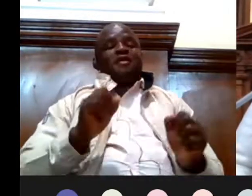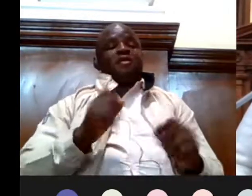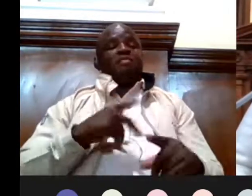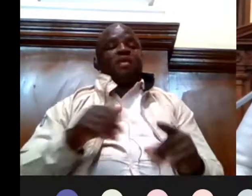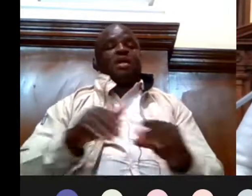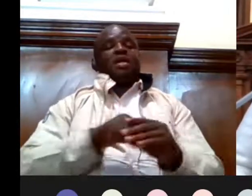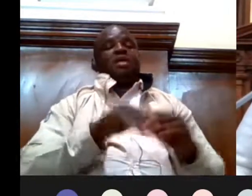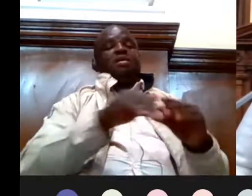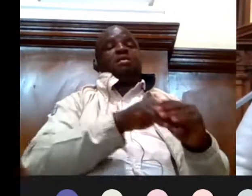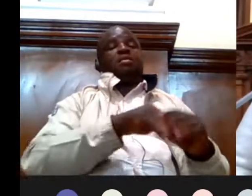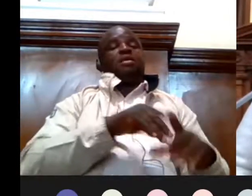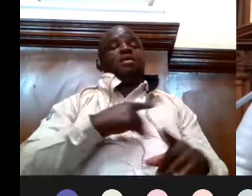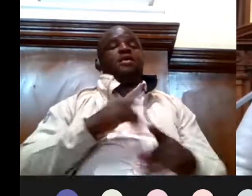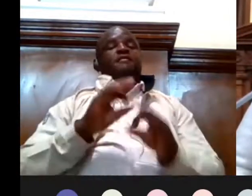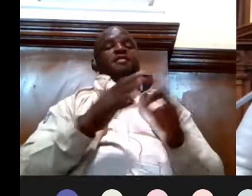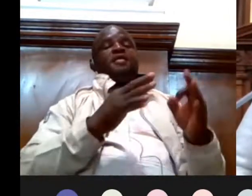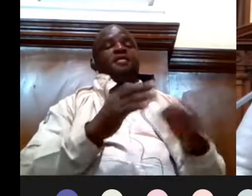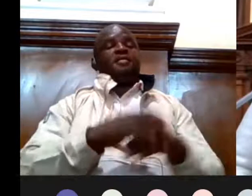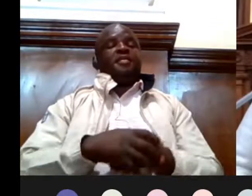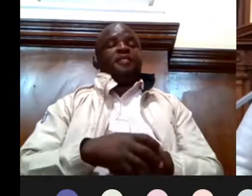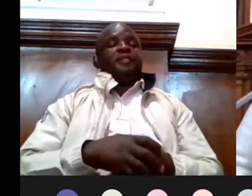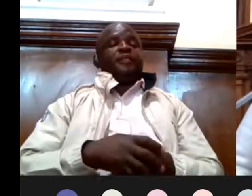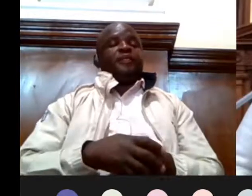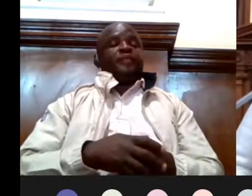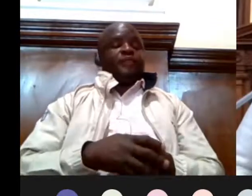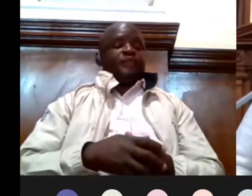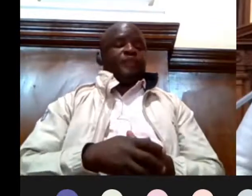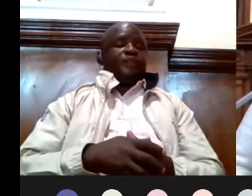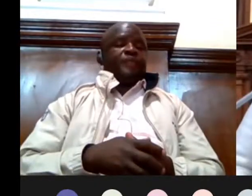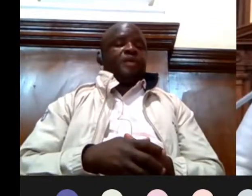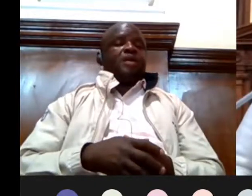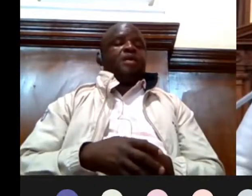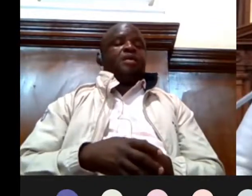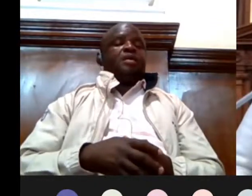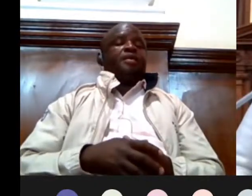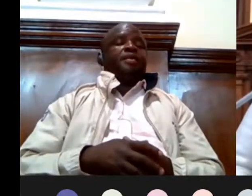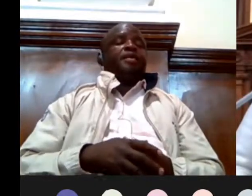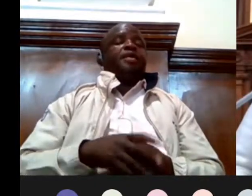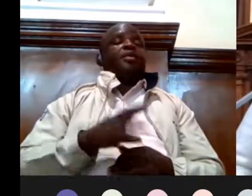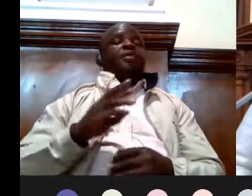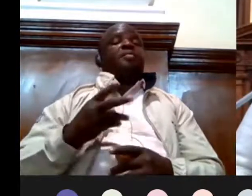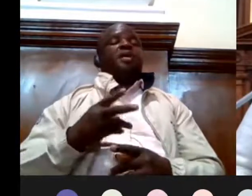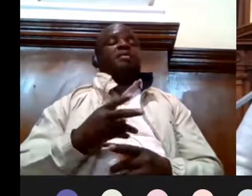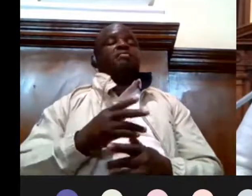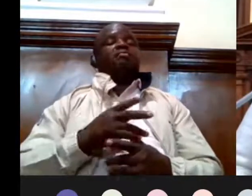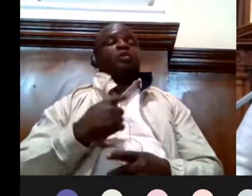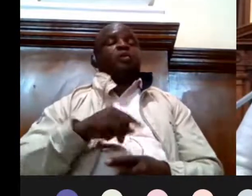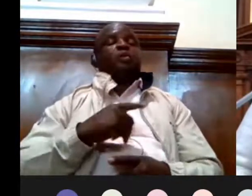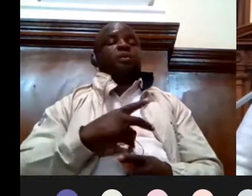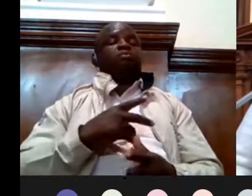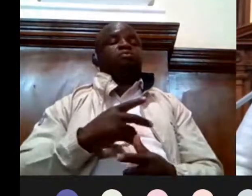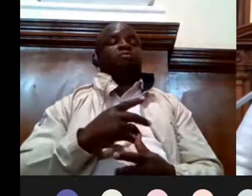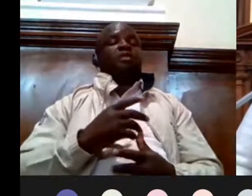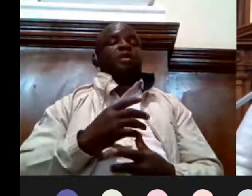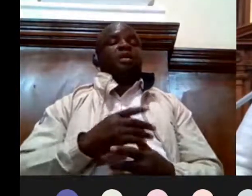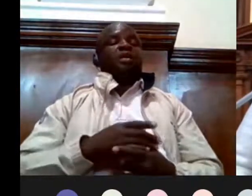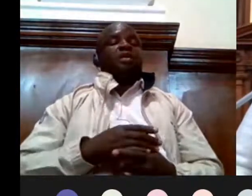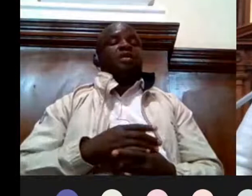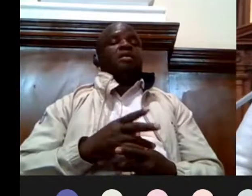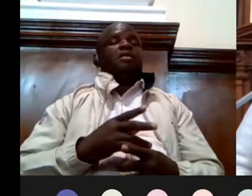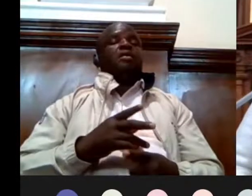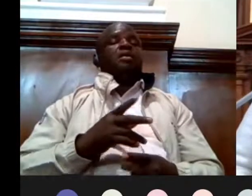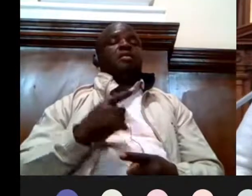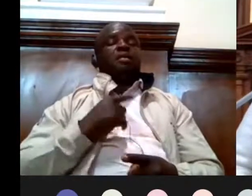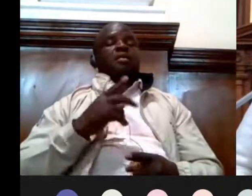le metse. Honorable Speaker, we are not going to tire as women. Hore re lwanele hore as women, we must be